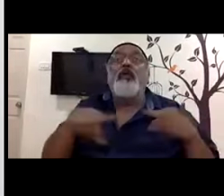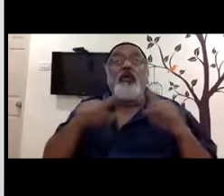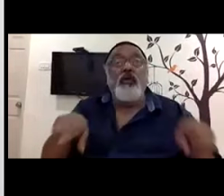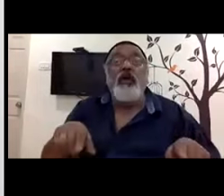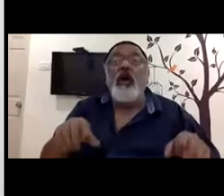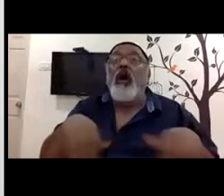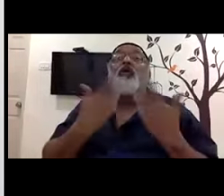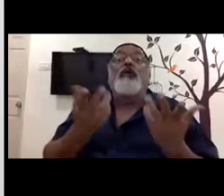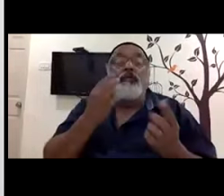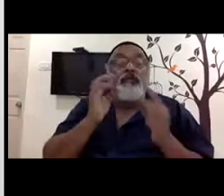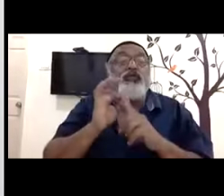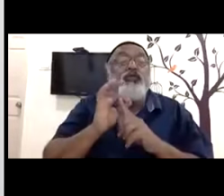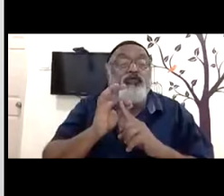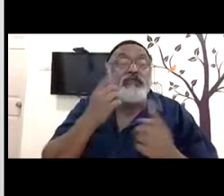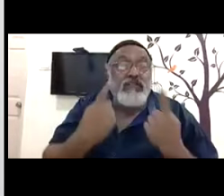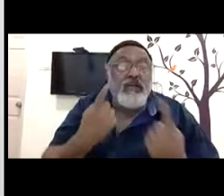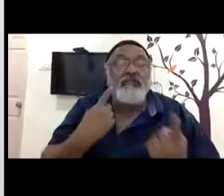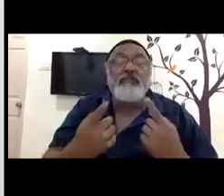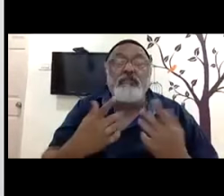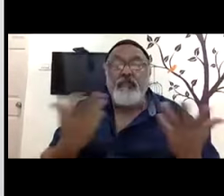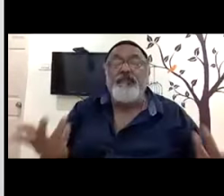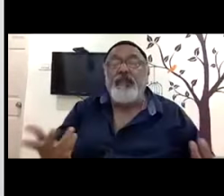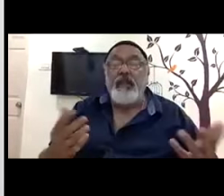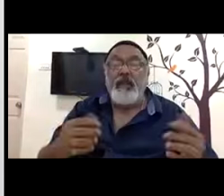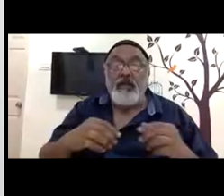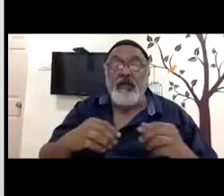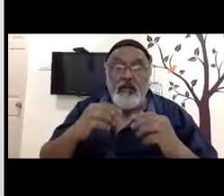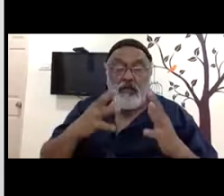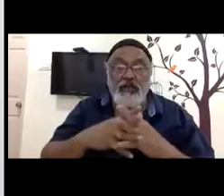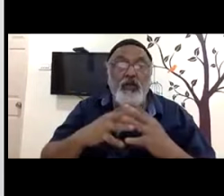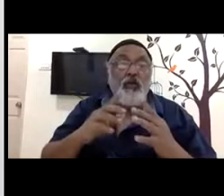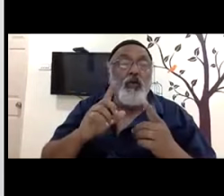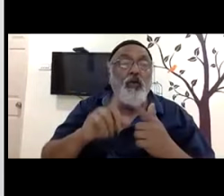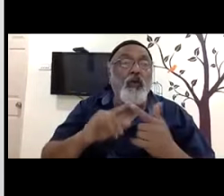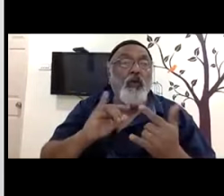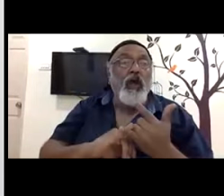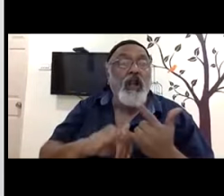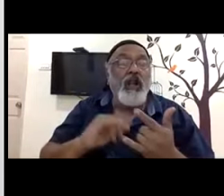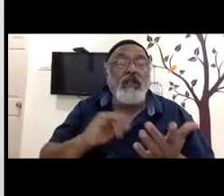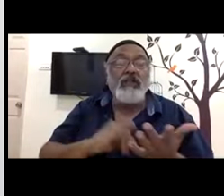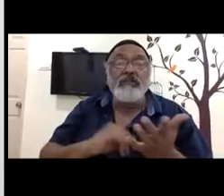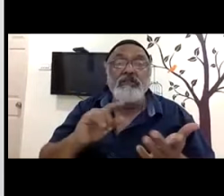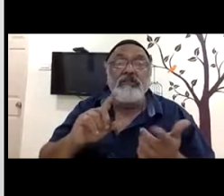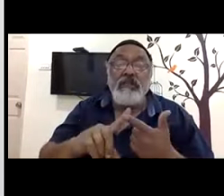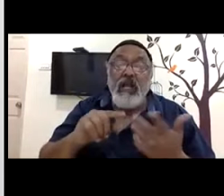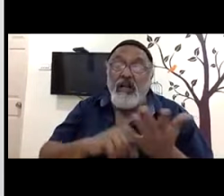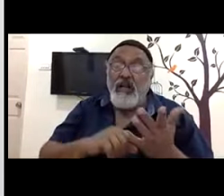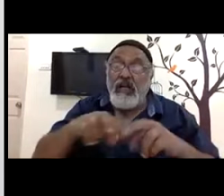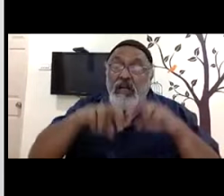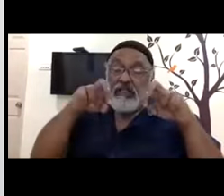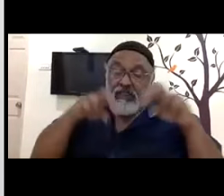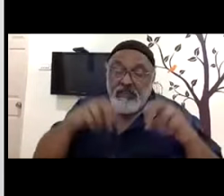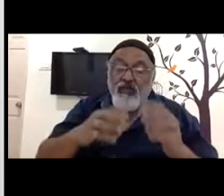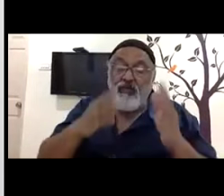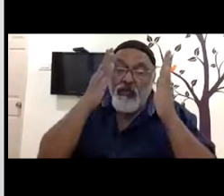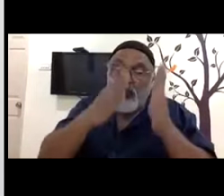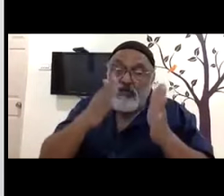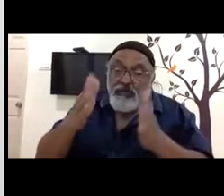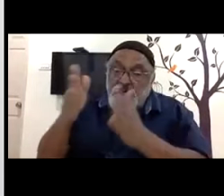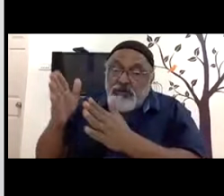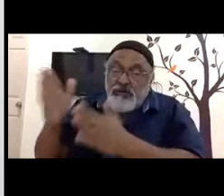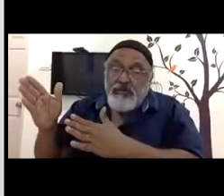only established by doing a well-set research which has which follows certain procedures,